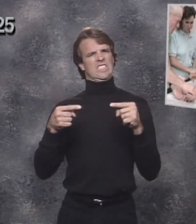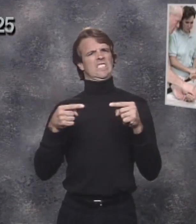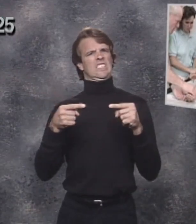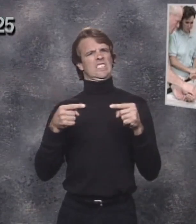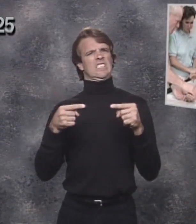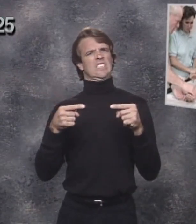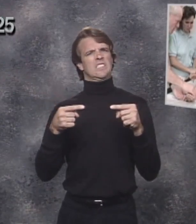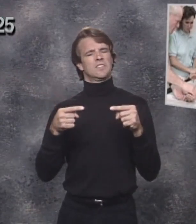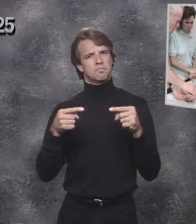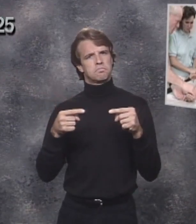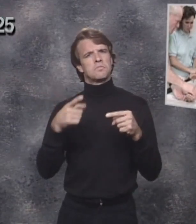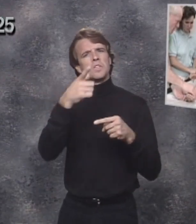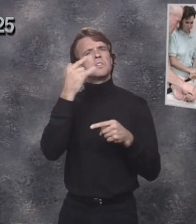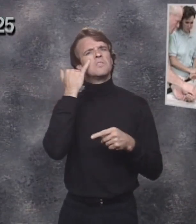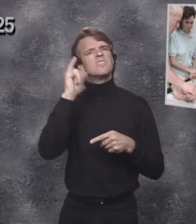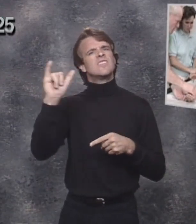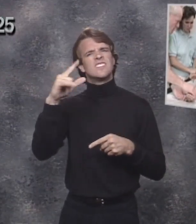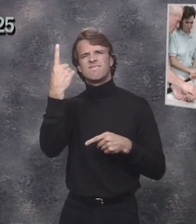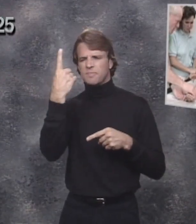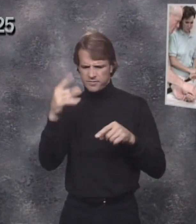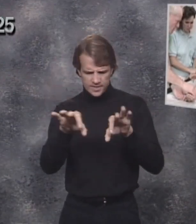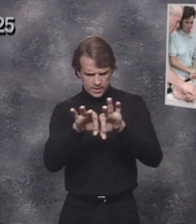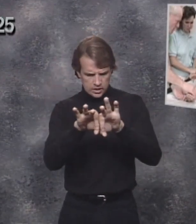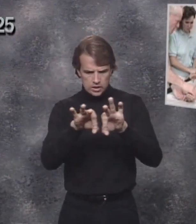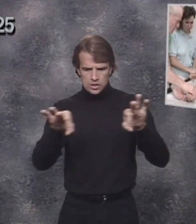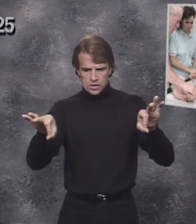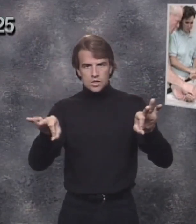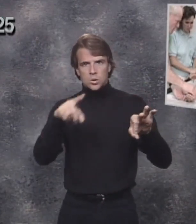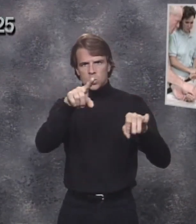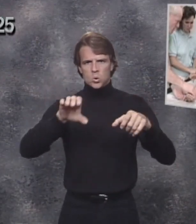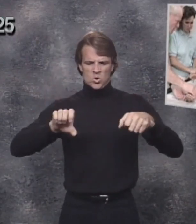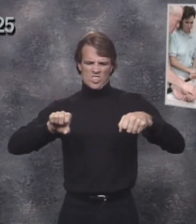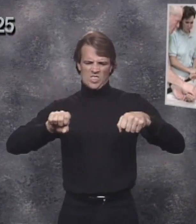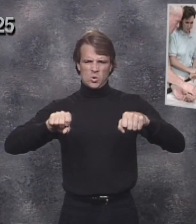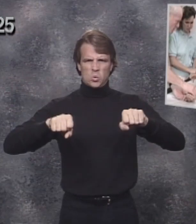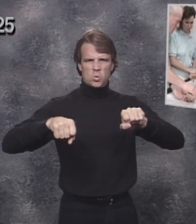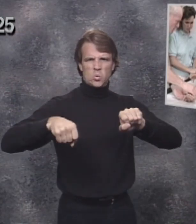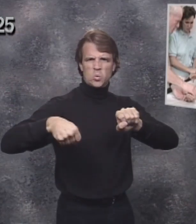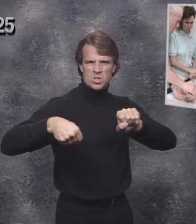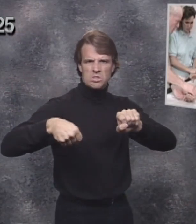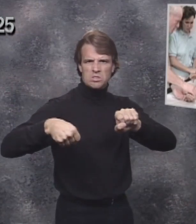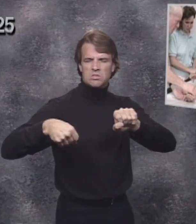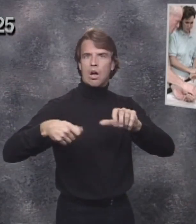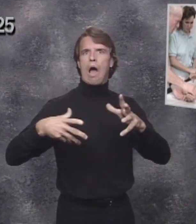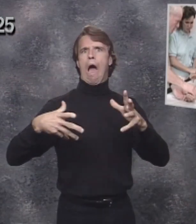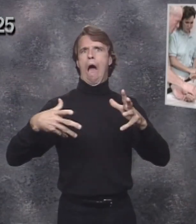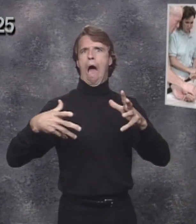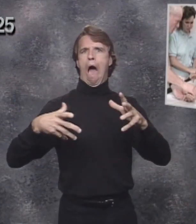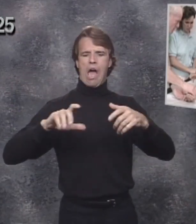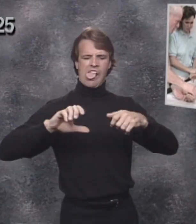Hurt or pain. This is like wringing something out.